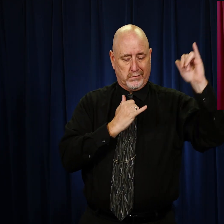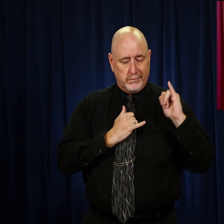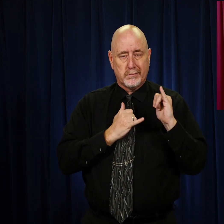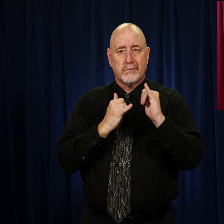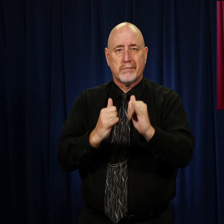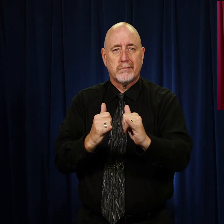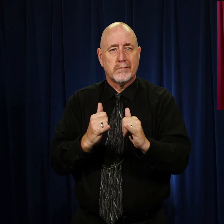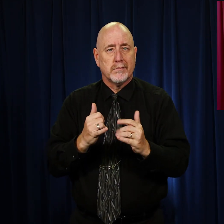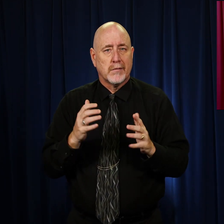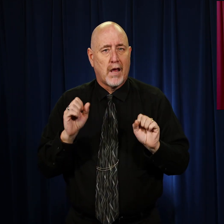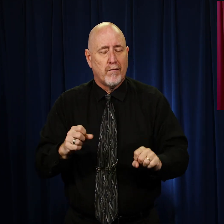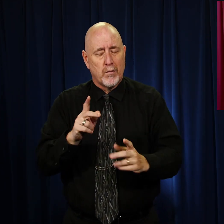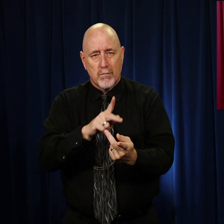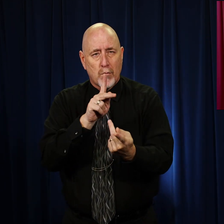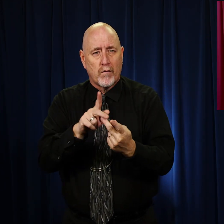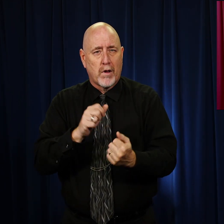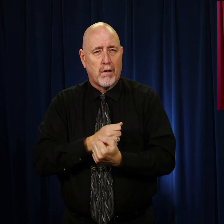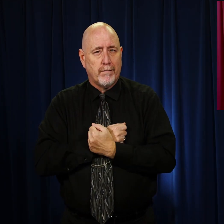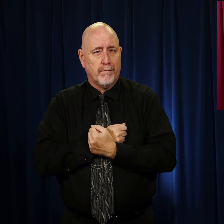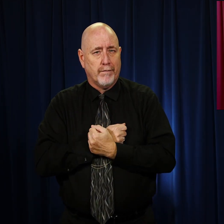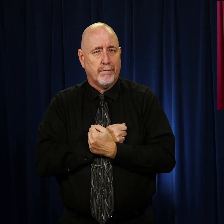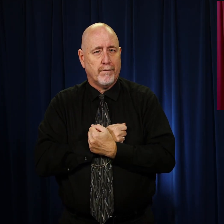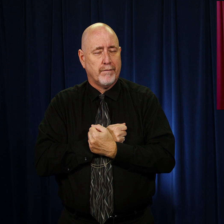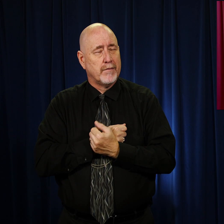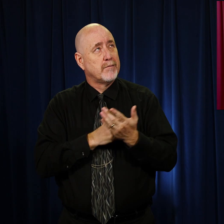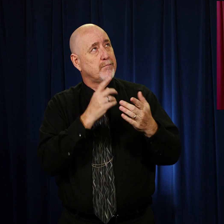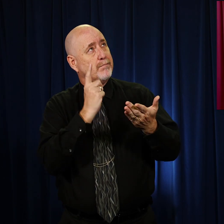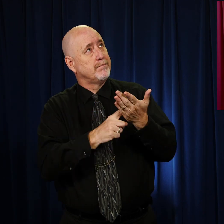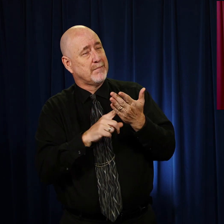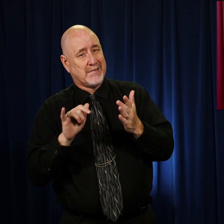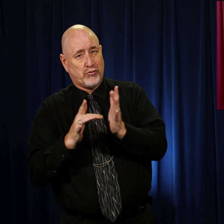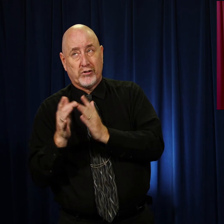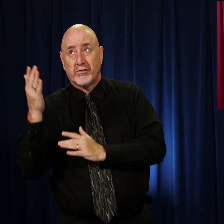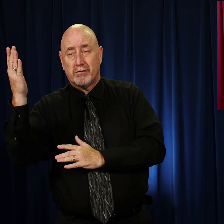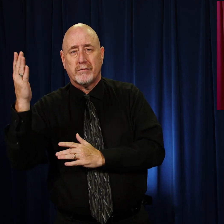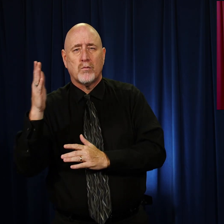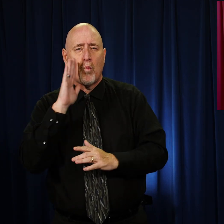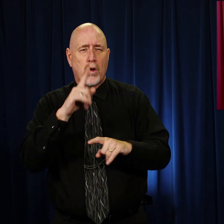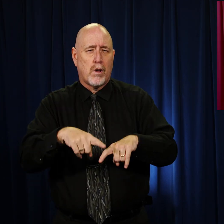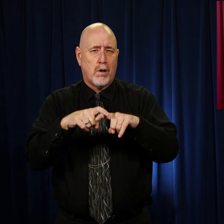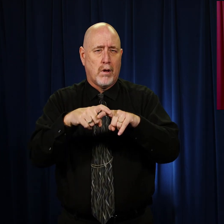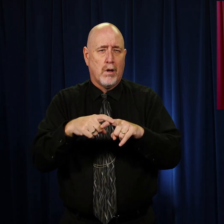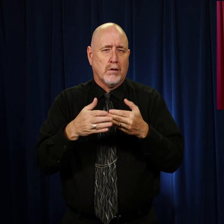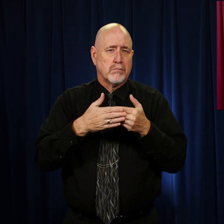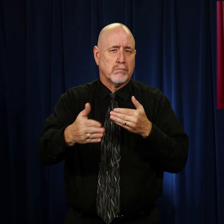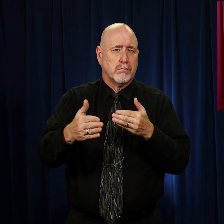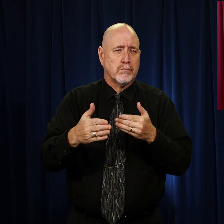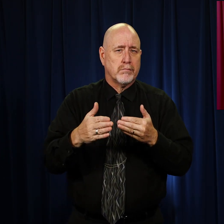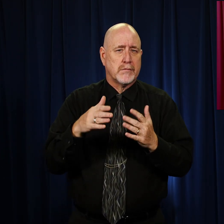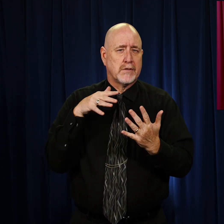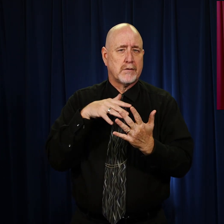have that kind of perfect love, and that's what he's talking about here. All right, we'll continue then